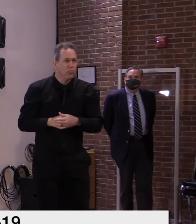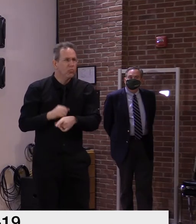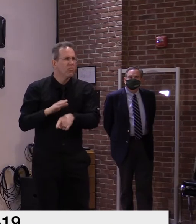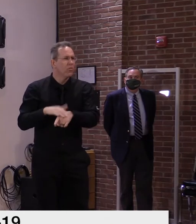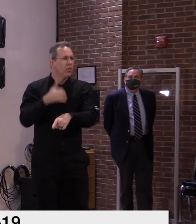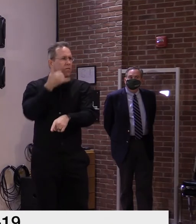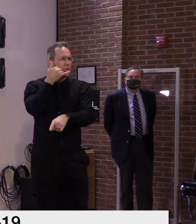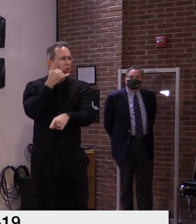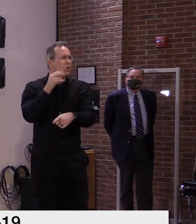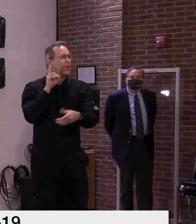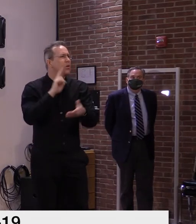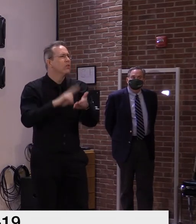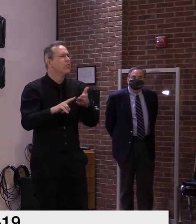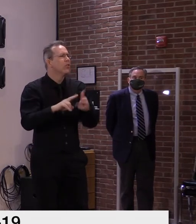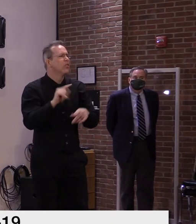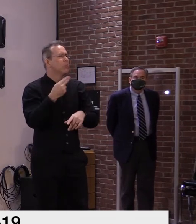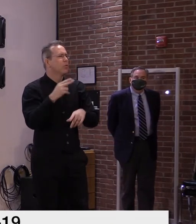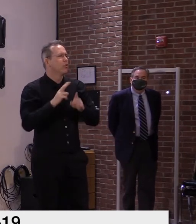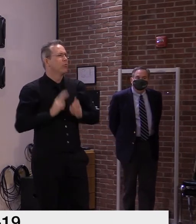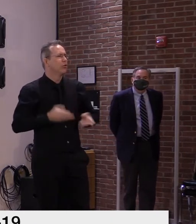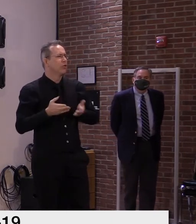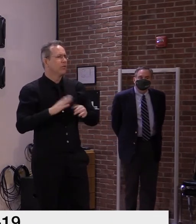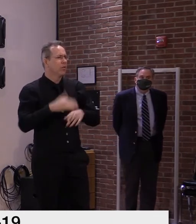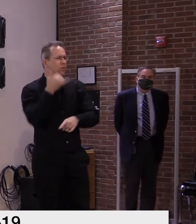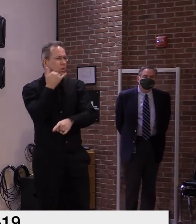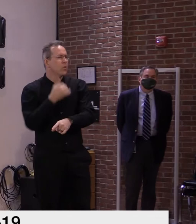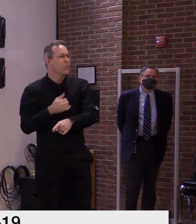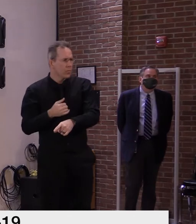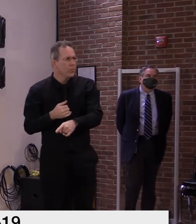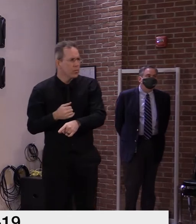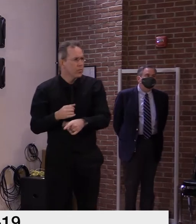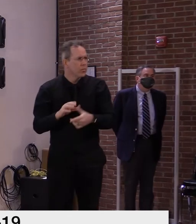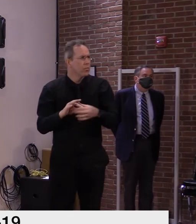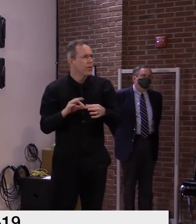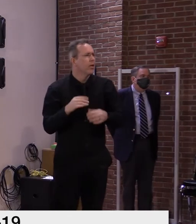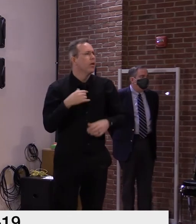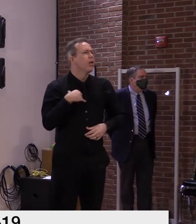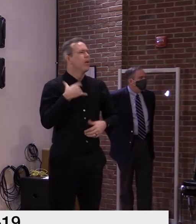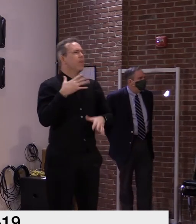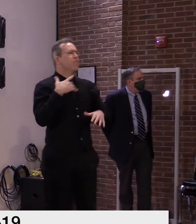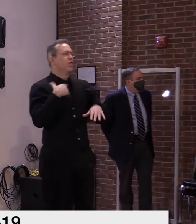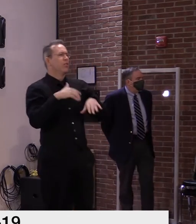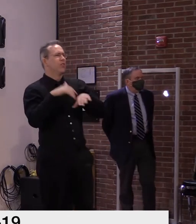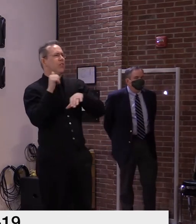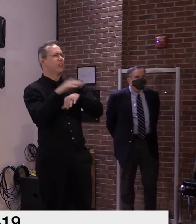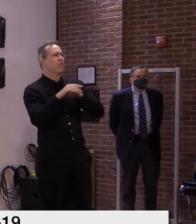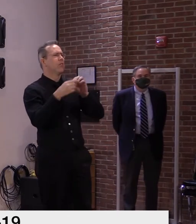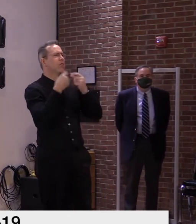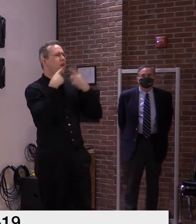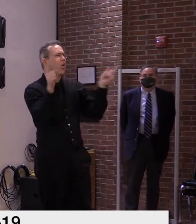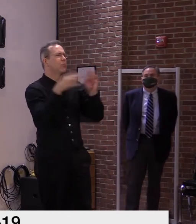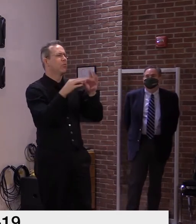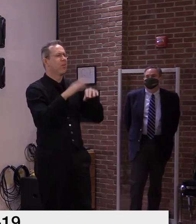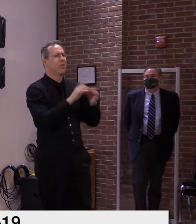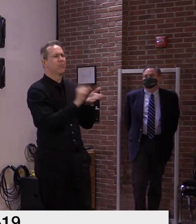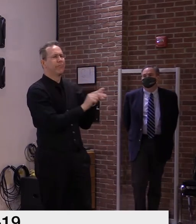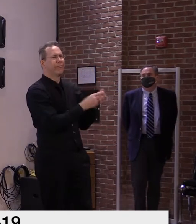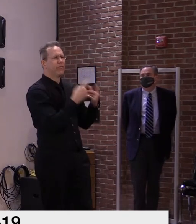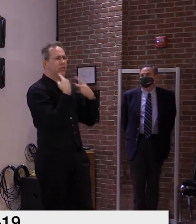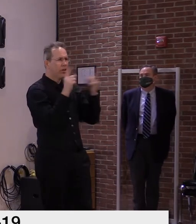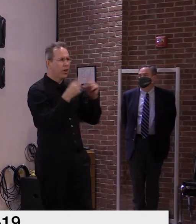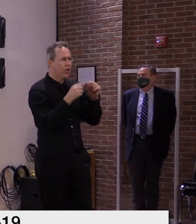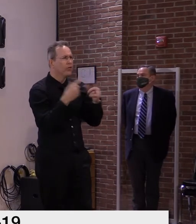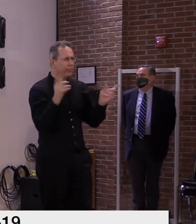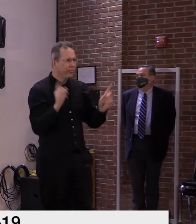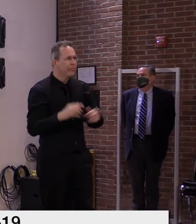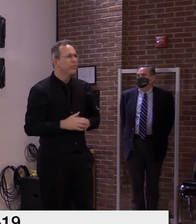Yes, Aaron, we're going to be sending out a press release as soon as I can get off this call and approve it